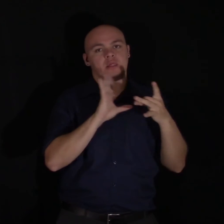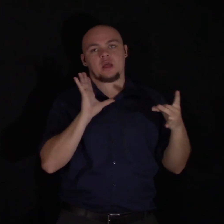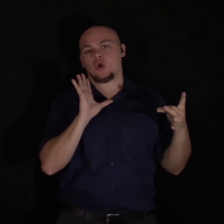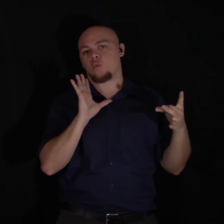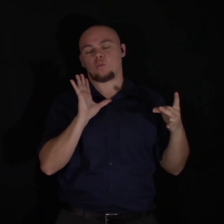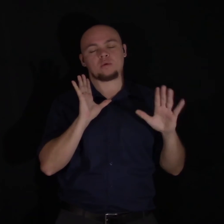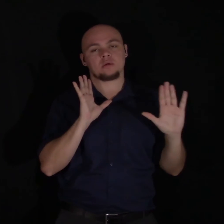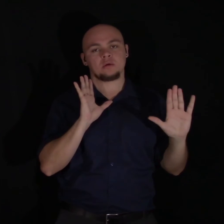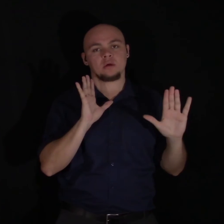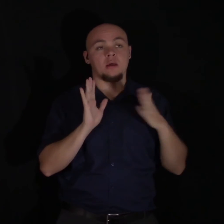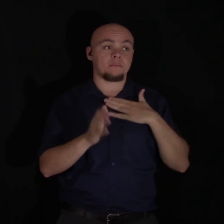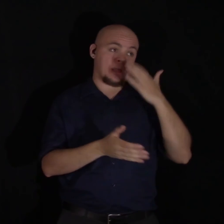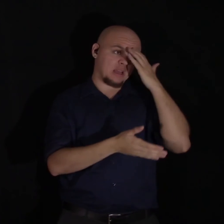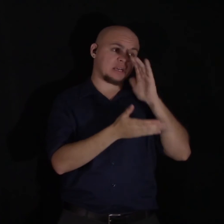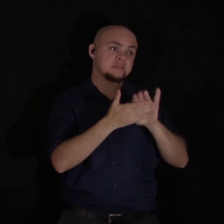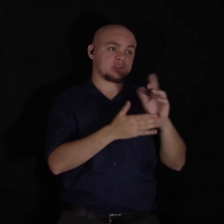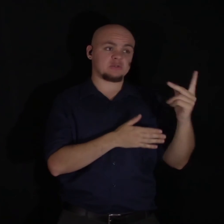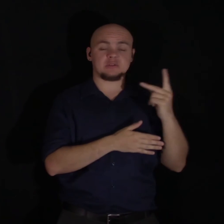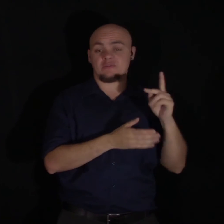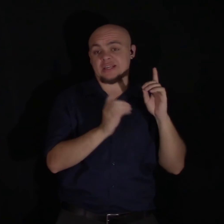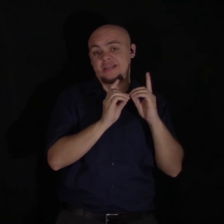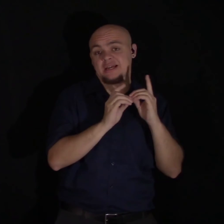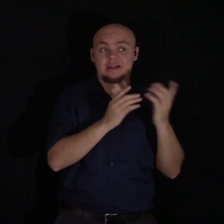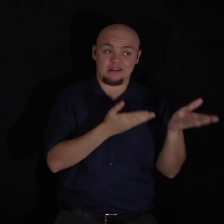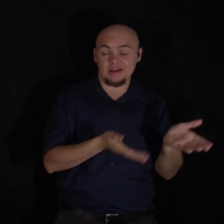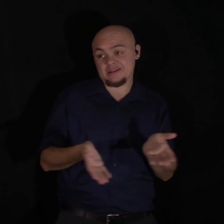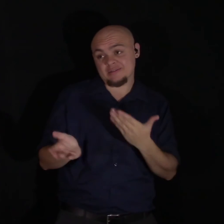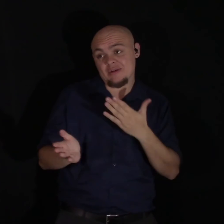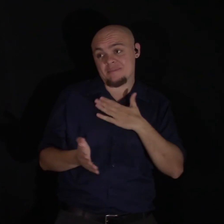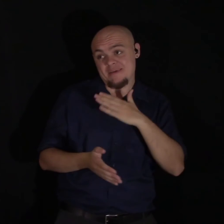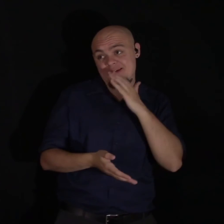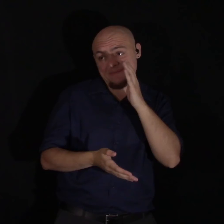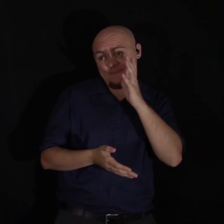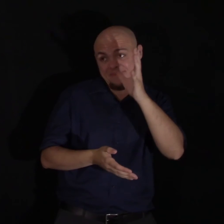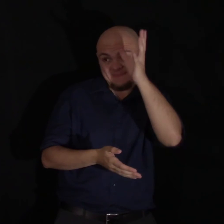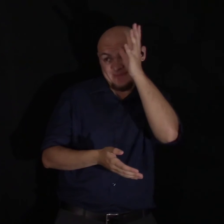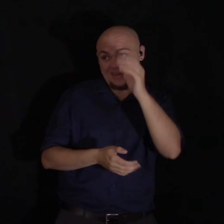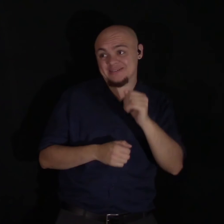So after my husband and I dated for a couple months, I took him home to meet my parents.